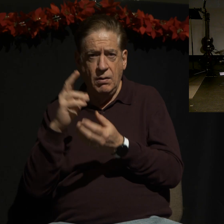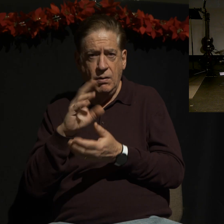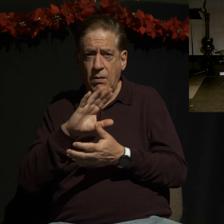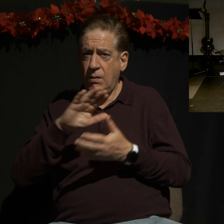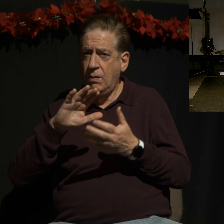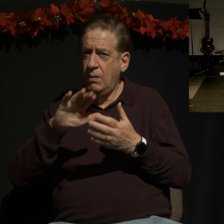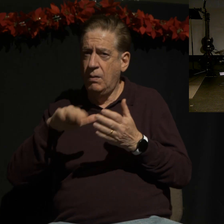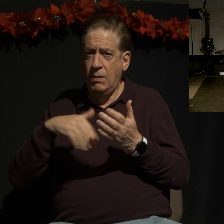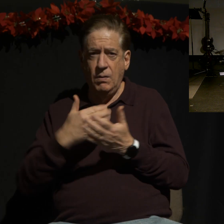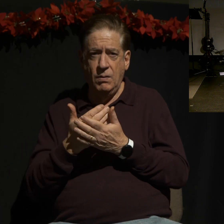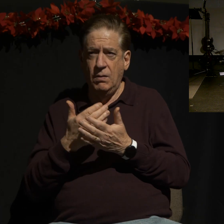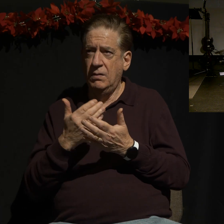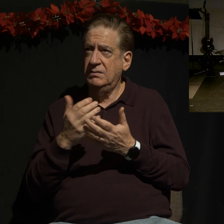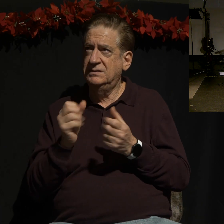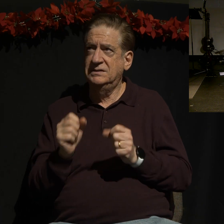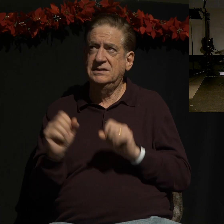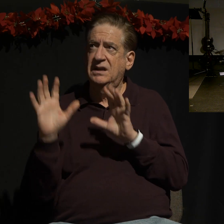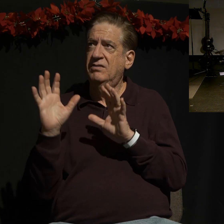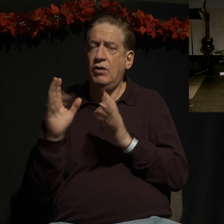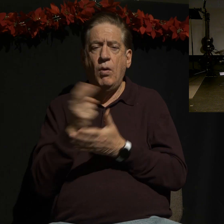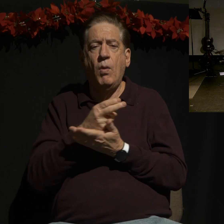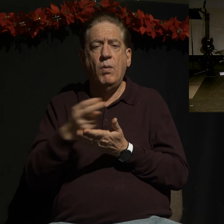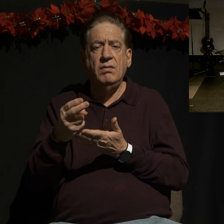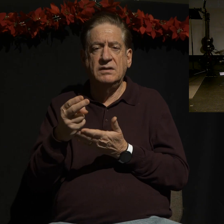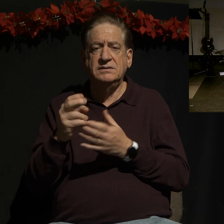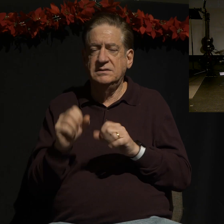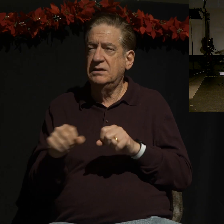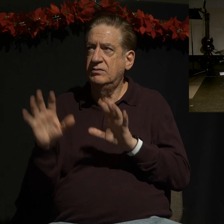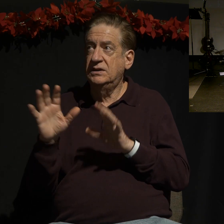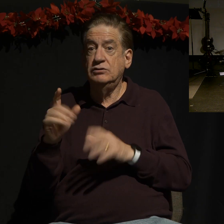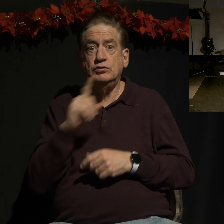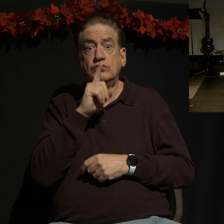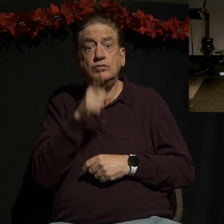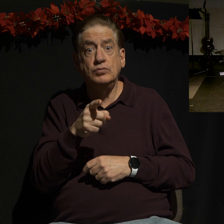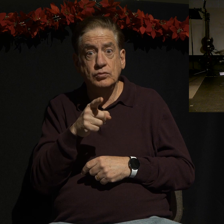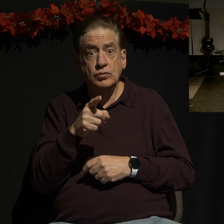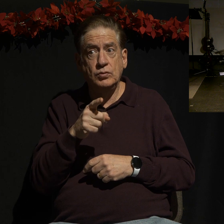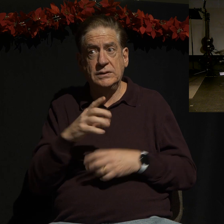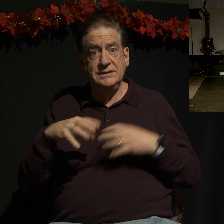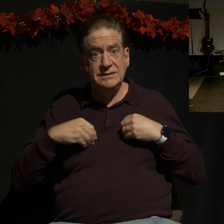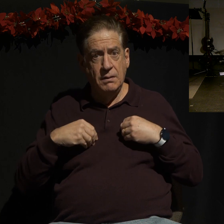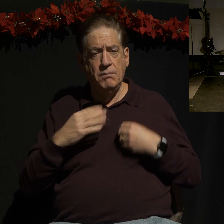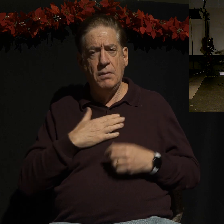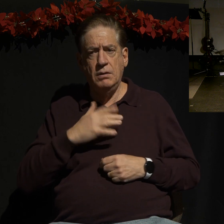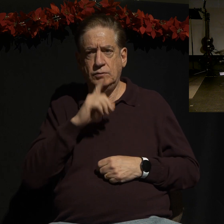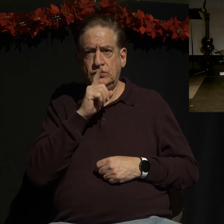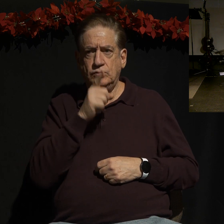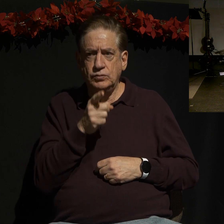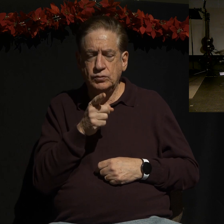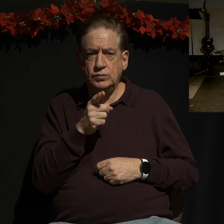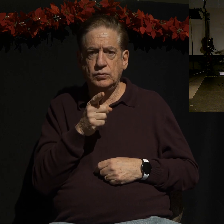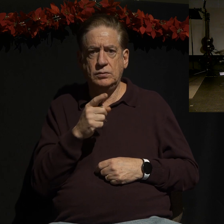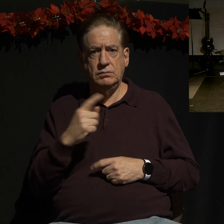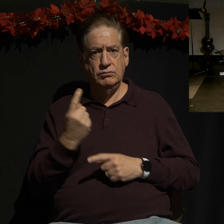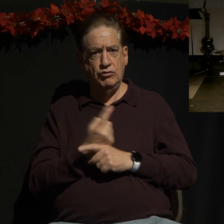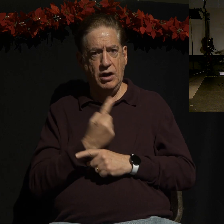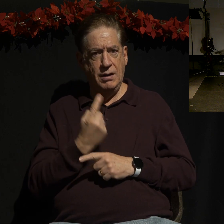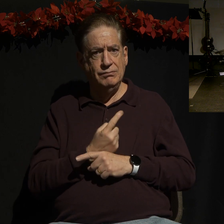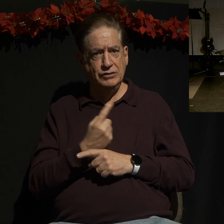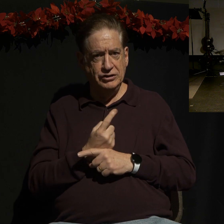sacrifice. This is what is true and acceptable. This is my true, my